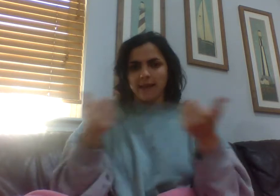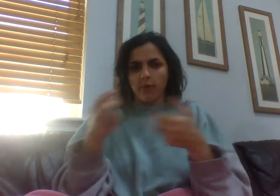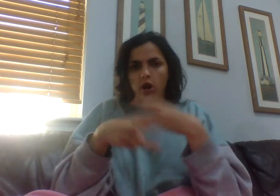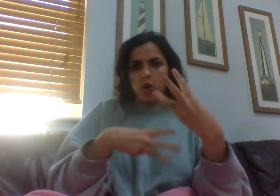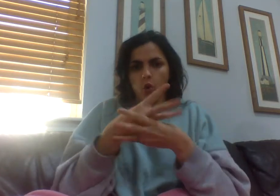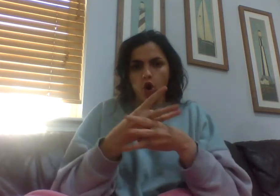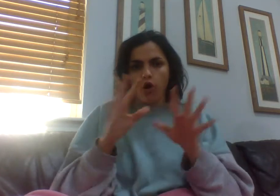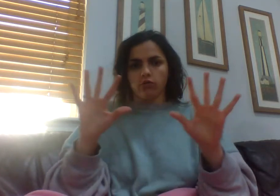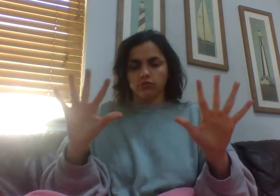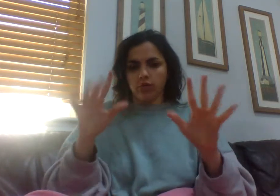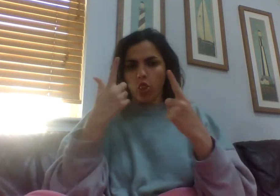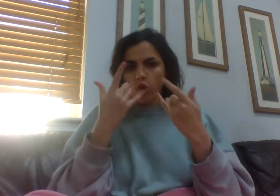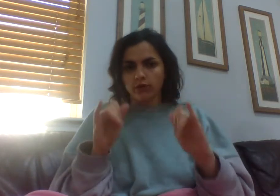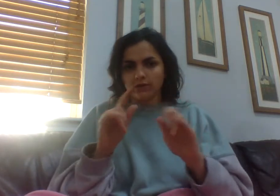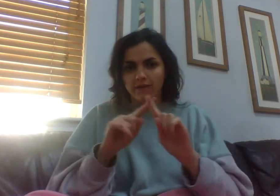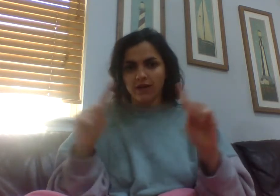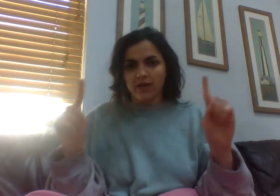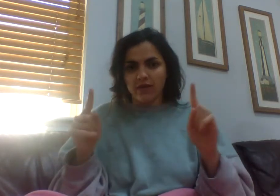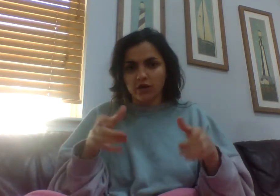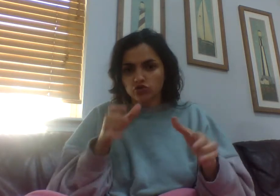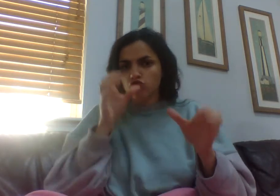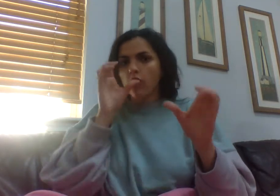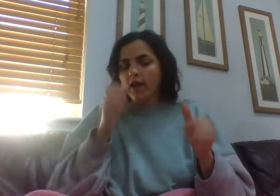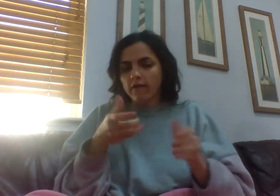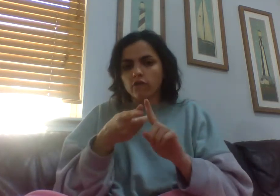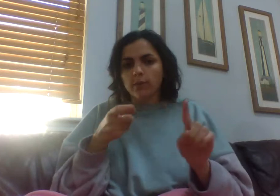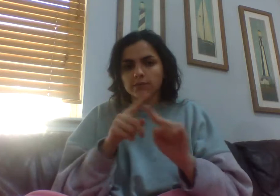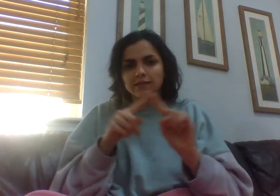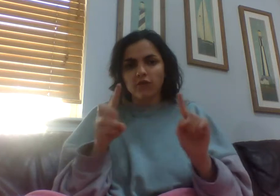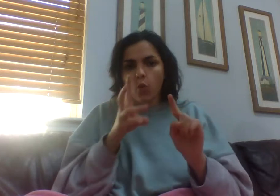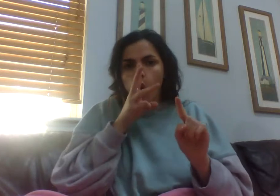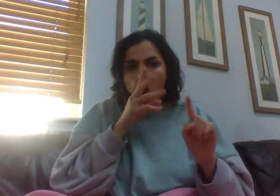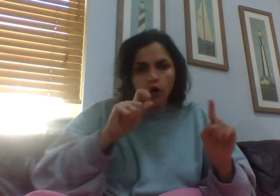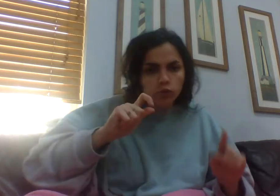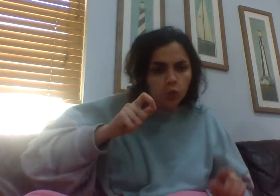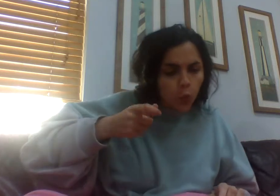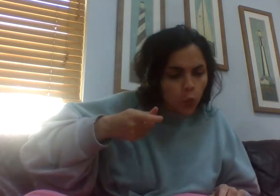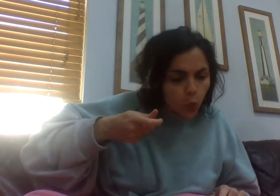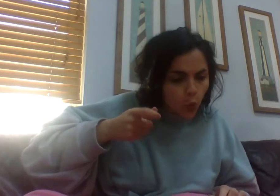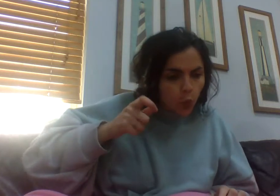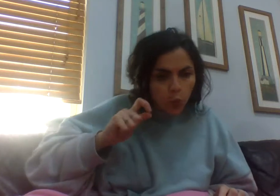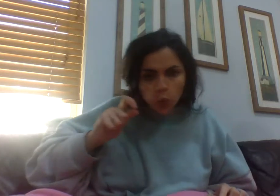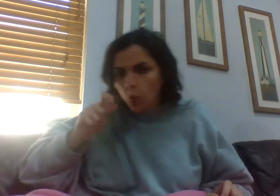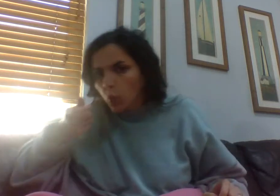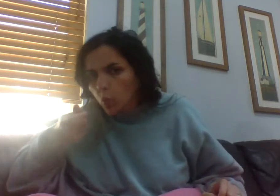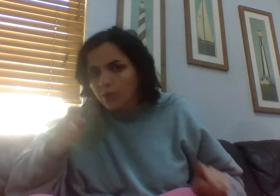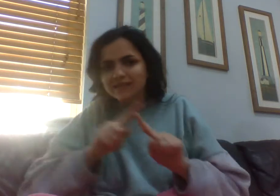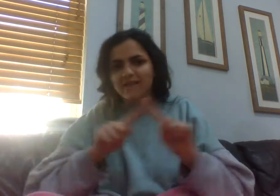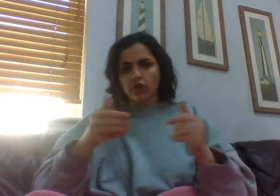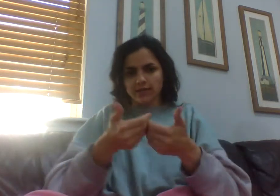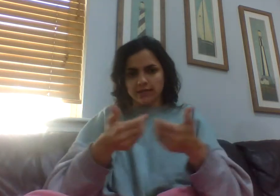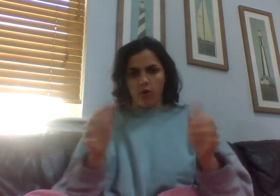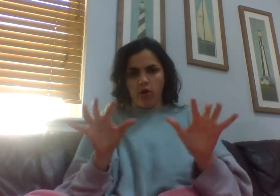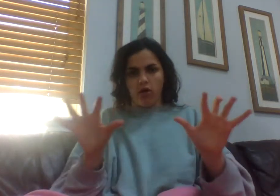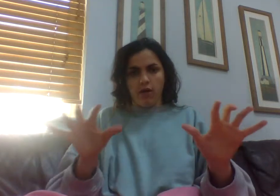and whites as they drink from different water fountain. And it's arranged, whereas this one is, the line is separating